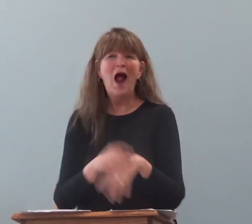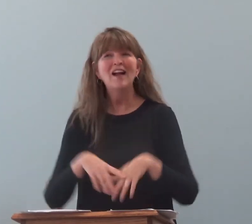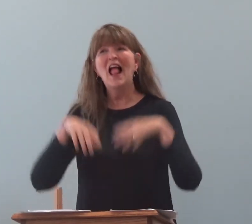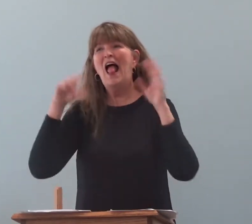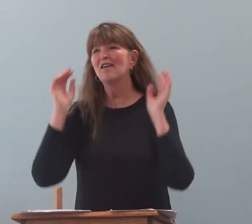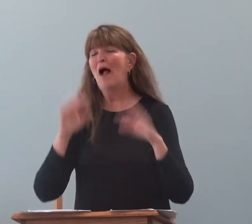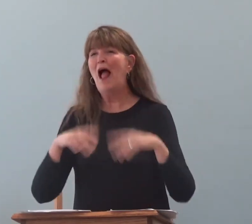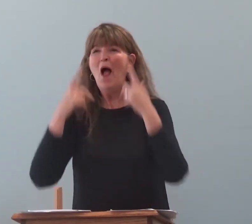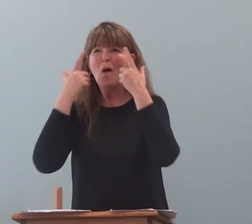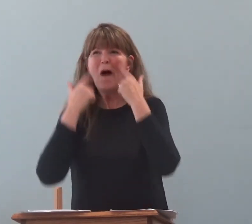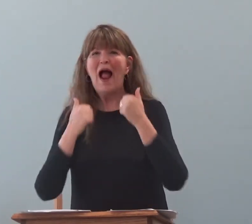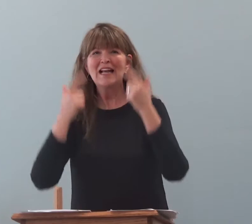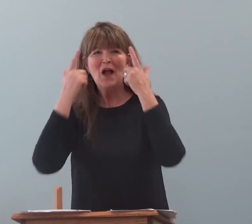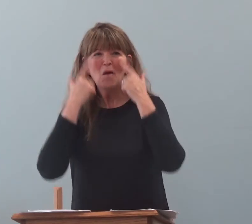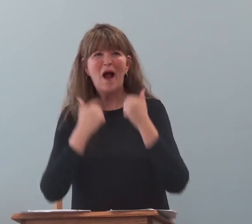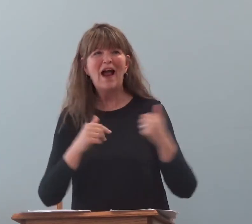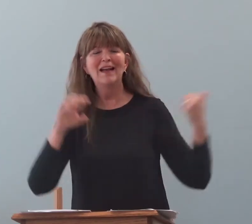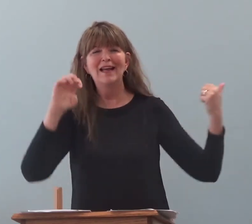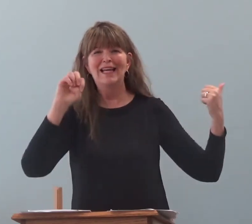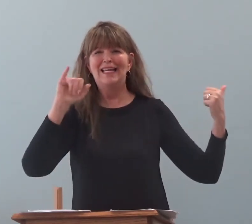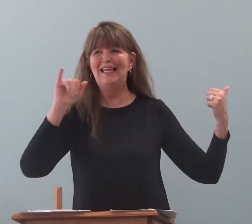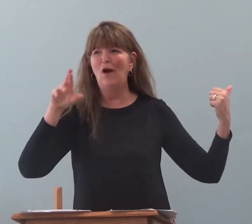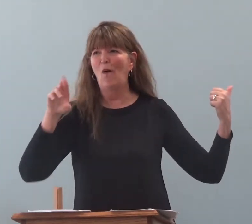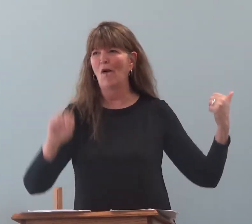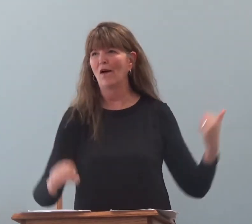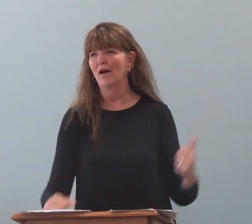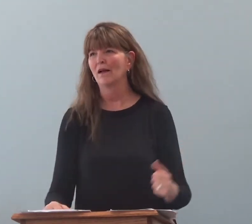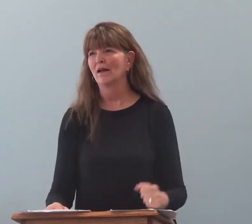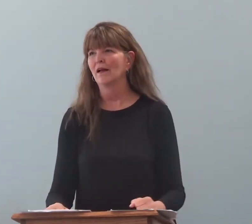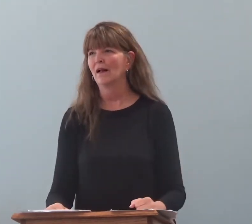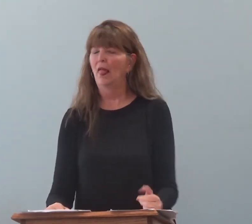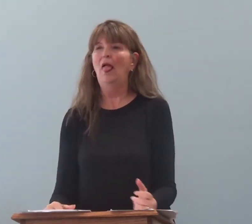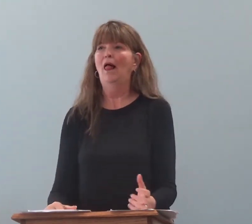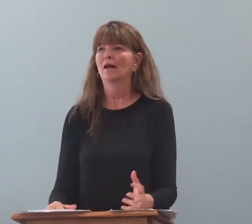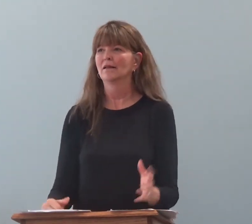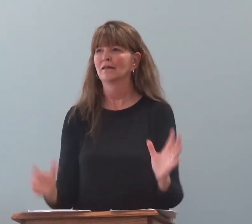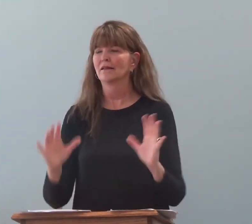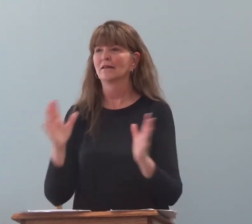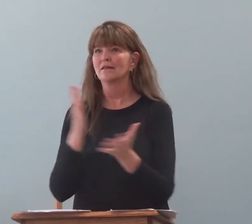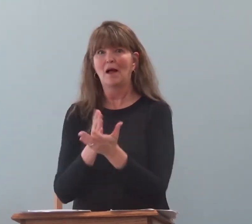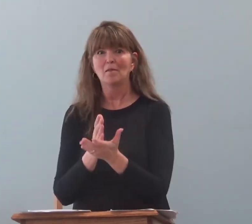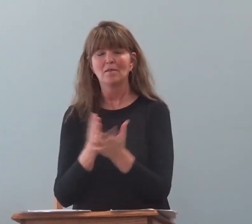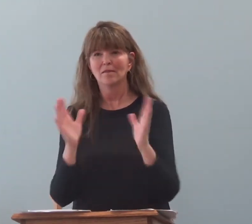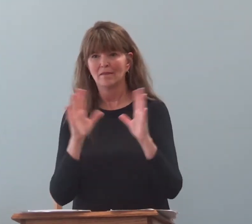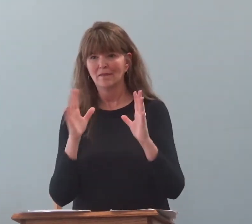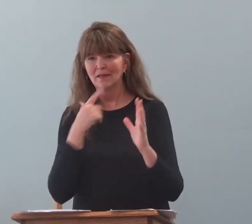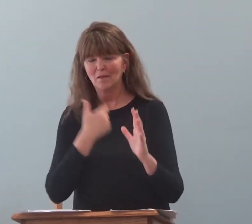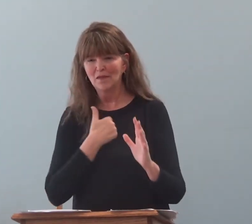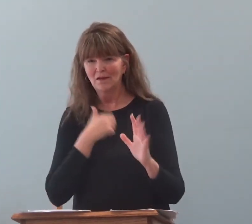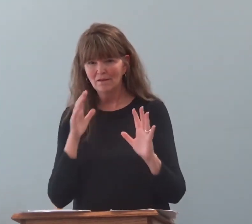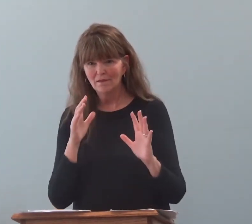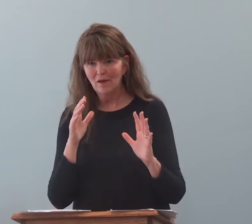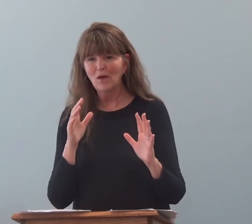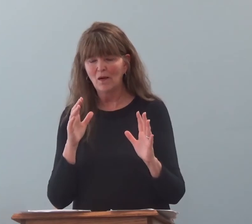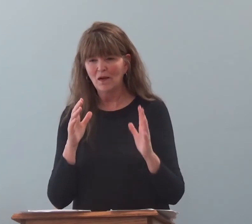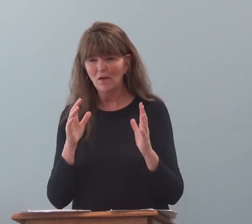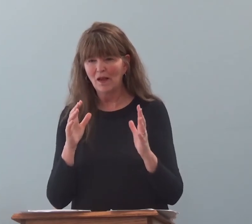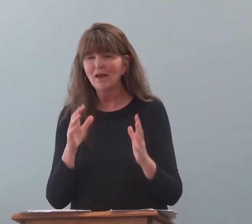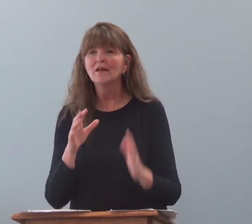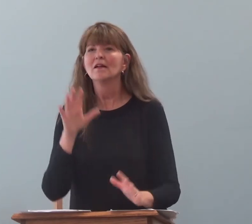say, oh my gosh, it's too hard for me, what you got me to do. Sometimes I whine and cry just like Eeyore, and I have to catch